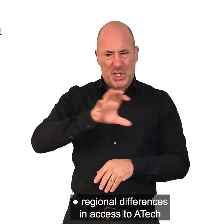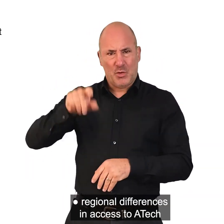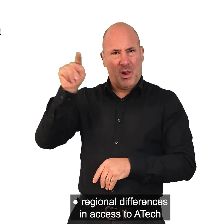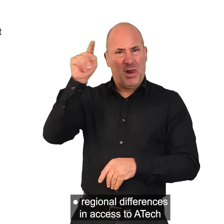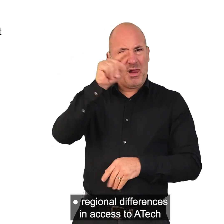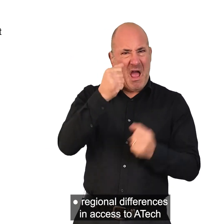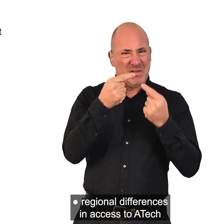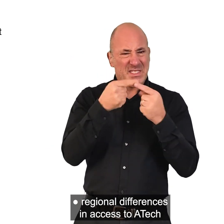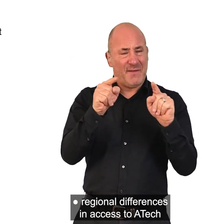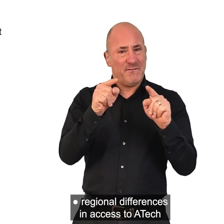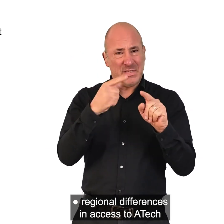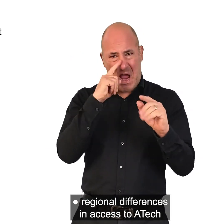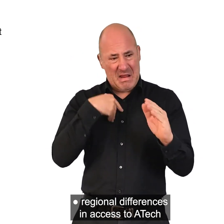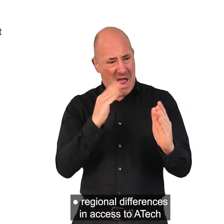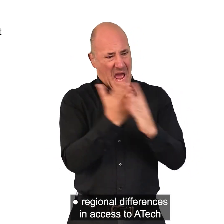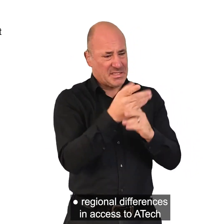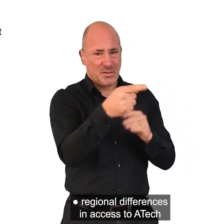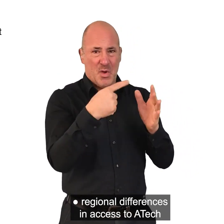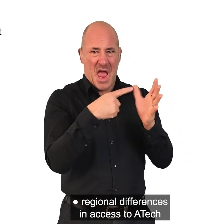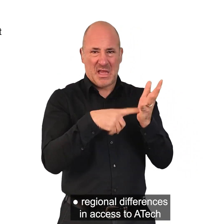Regional differences in access to ATEC.